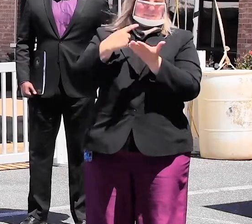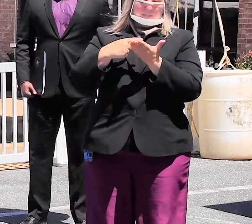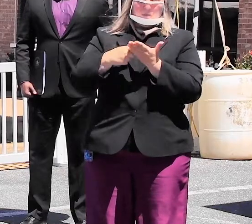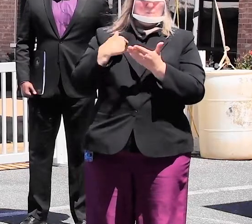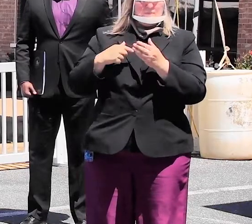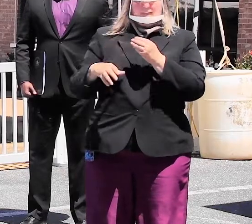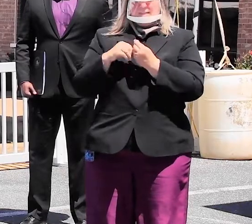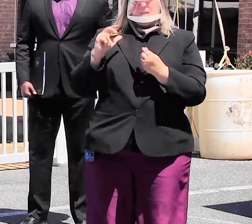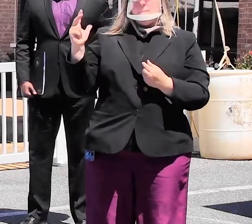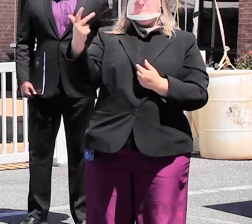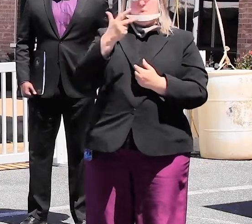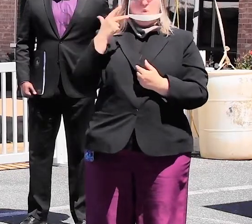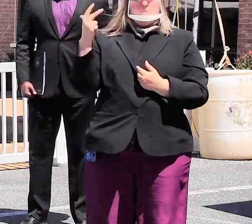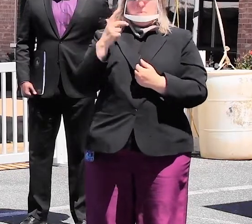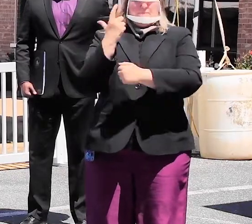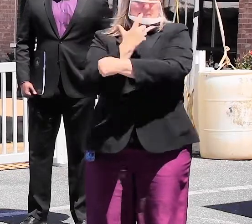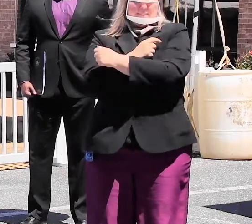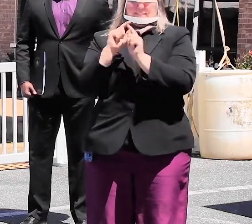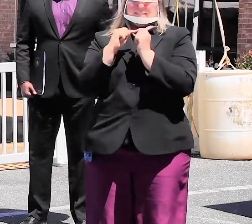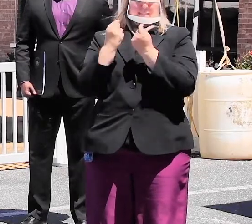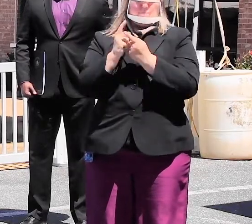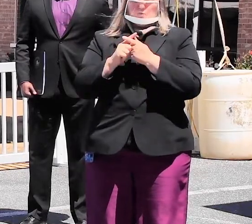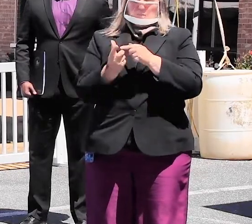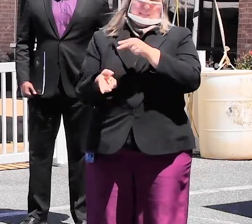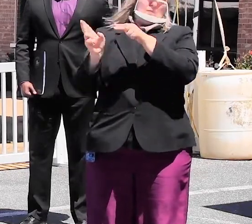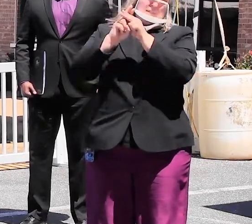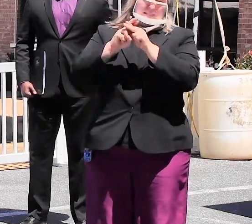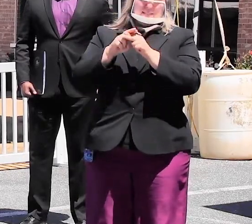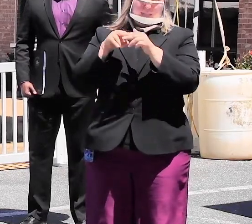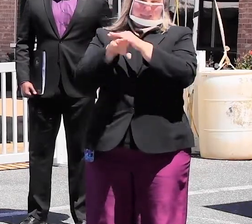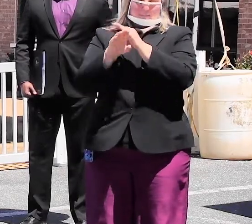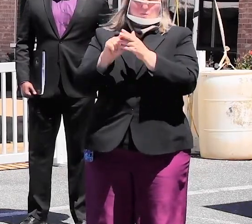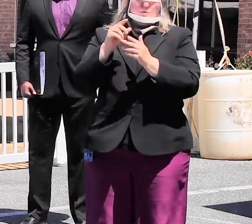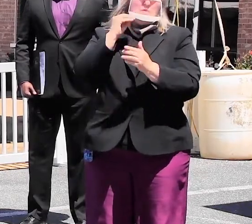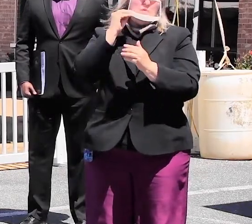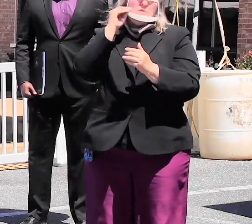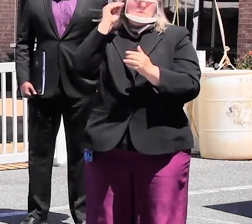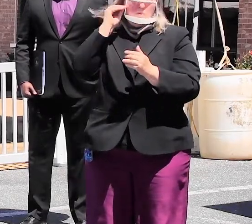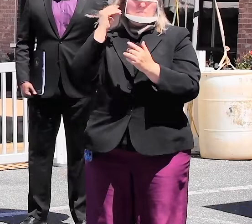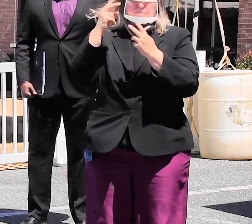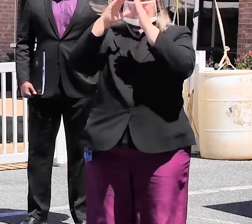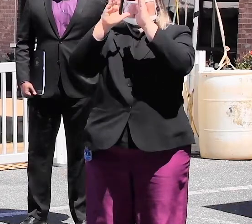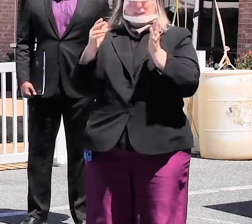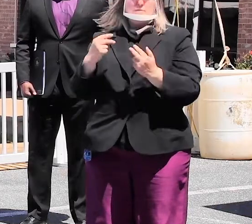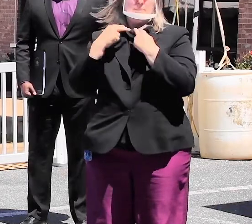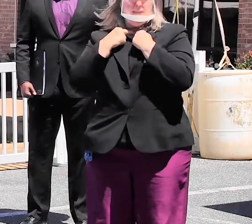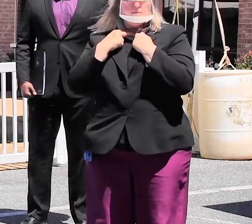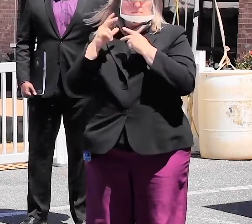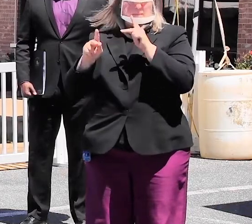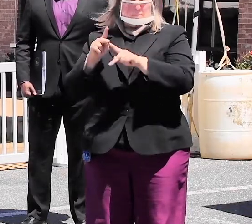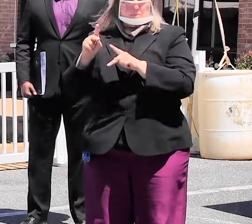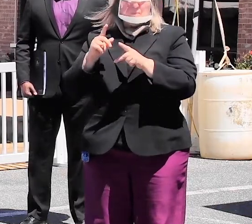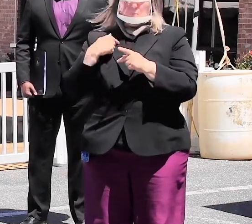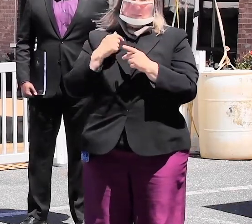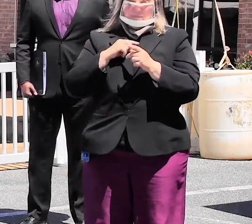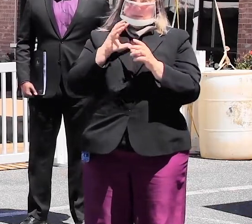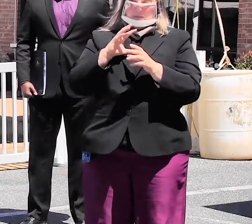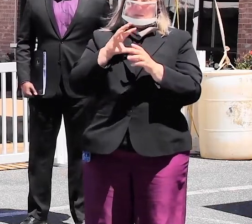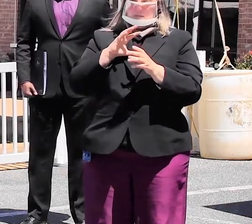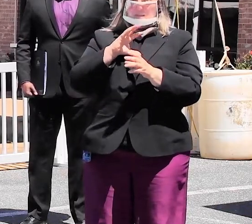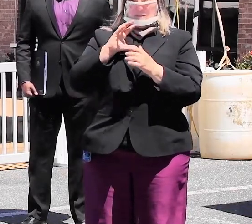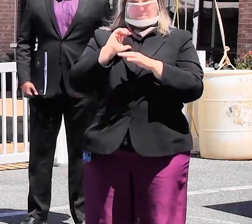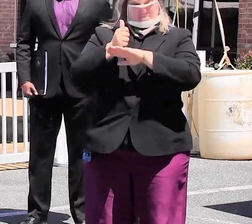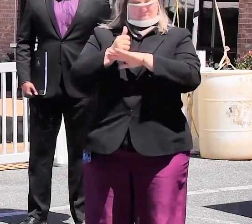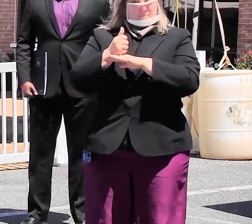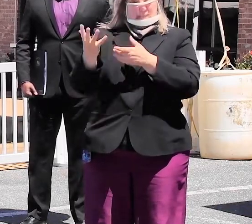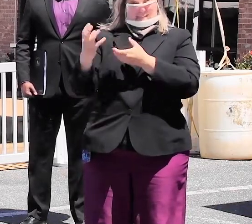mobile vaccination teams to increase vaccine access to homebound individuals. We've implemented inclusive clinics